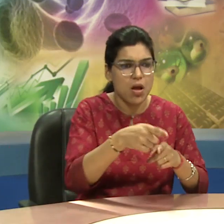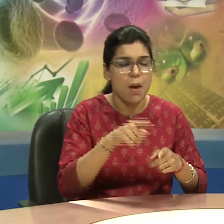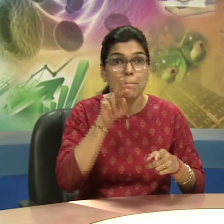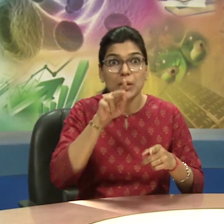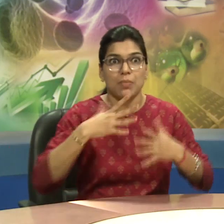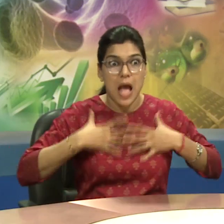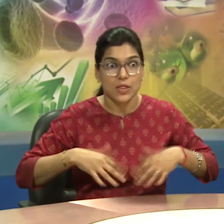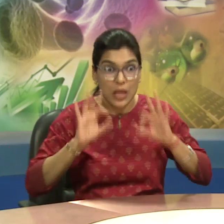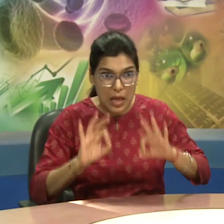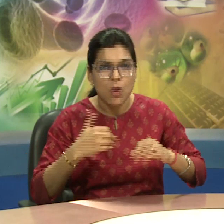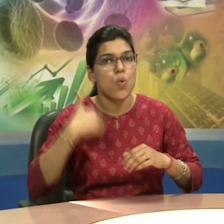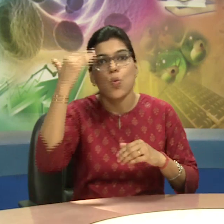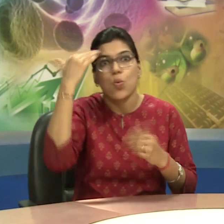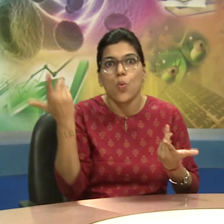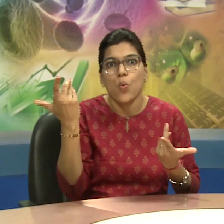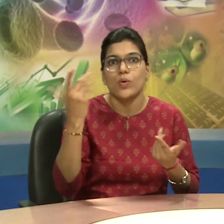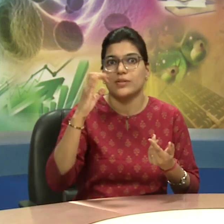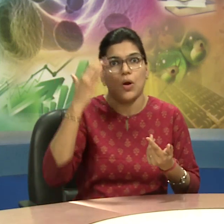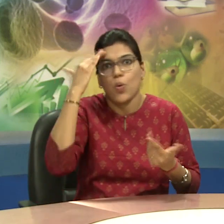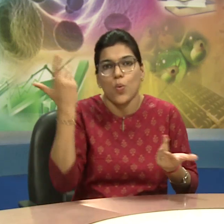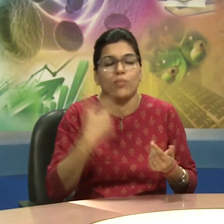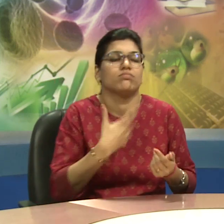awareness and education